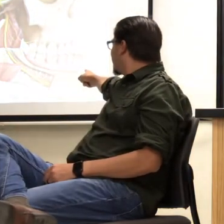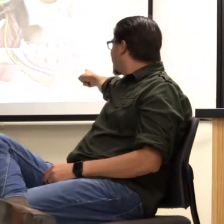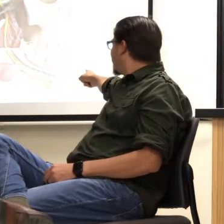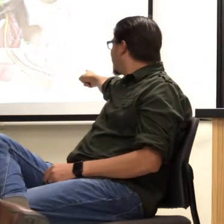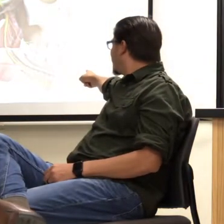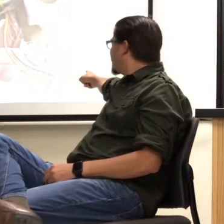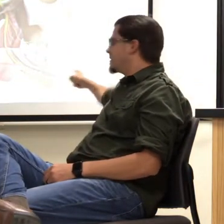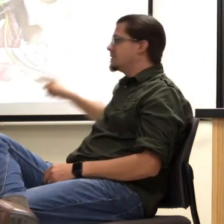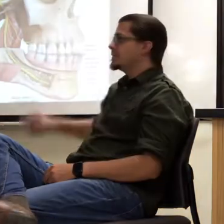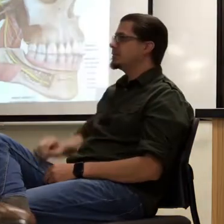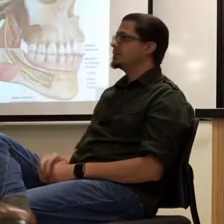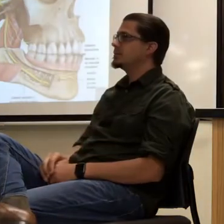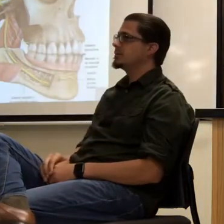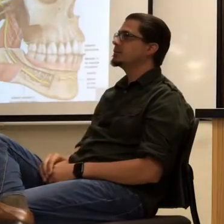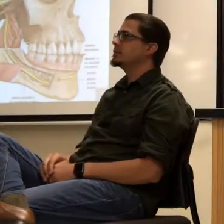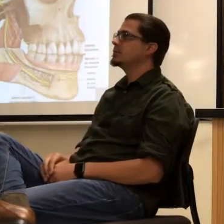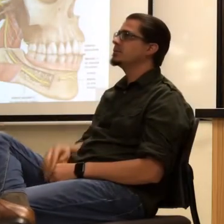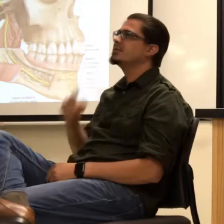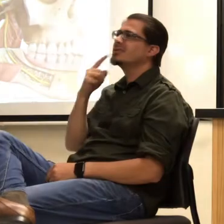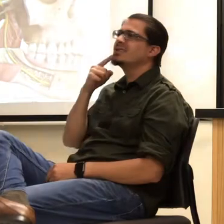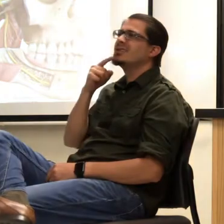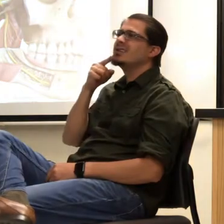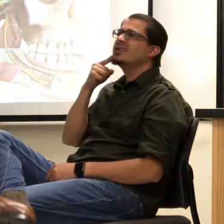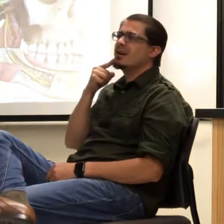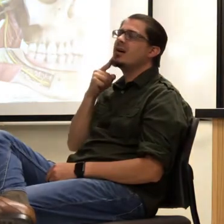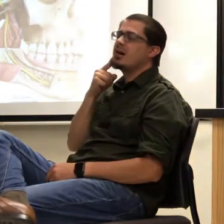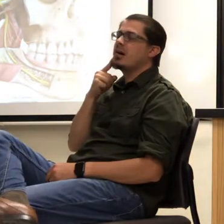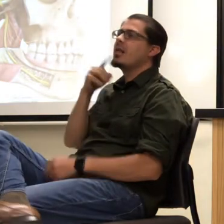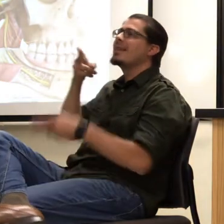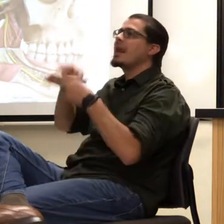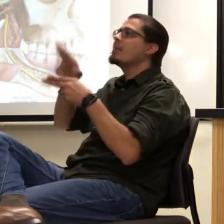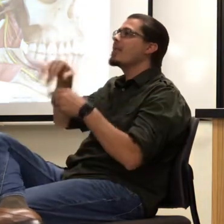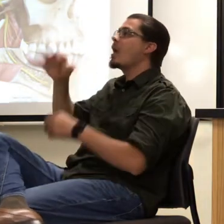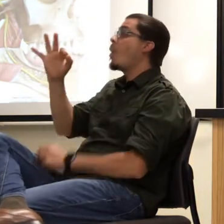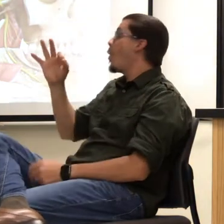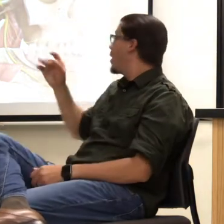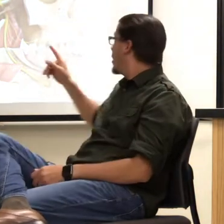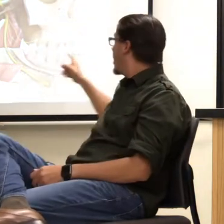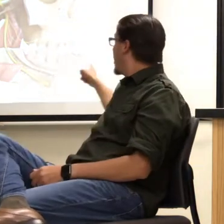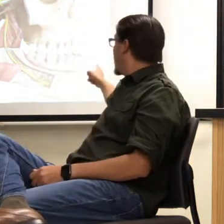Well, anyways, that's what I was saying earlier. The name of the hole,